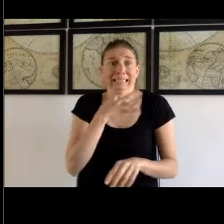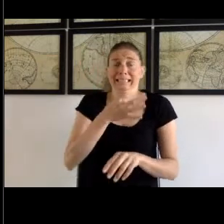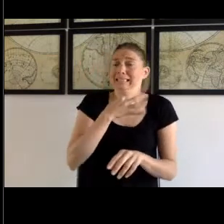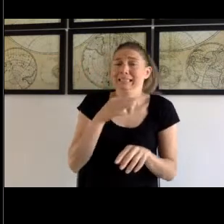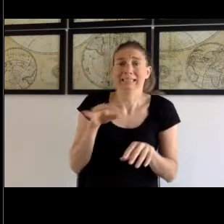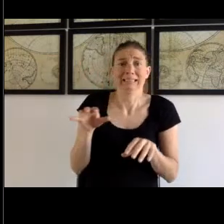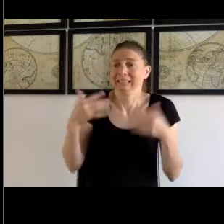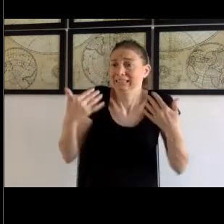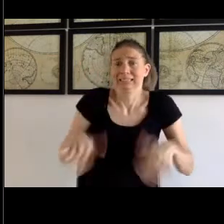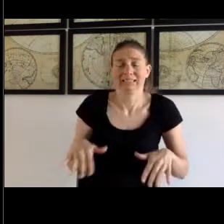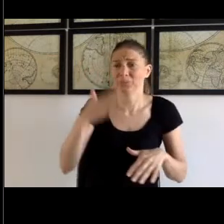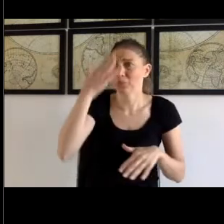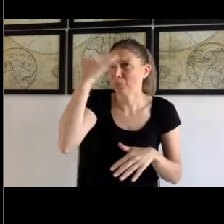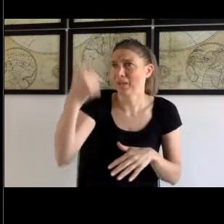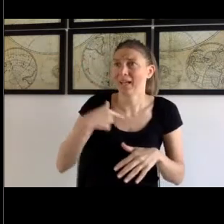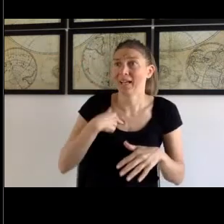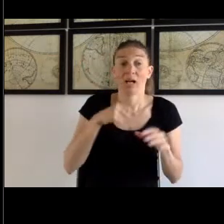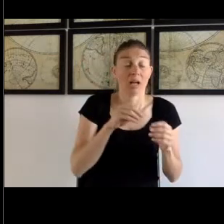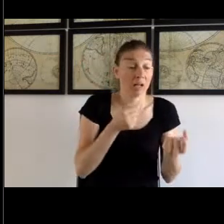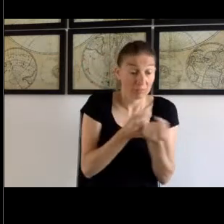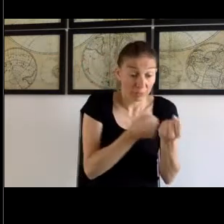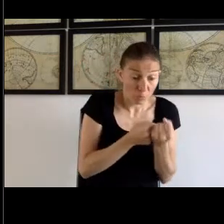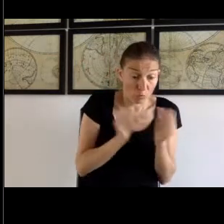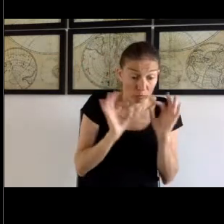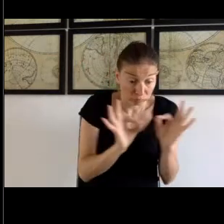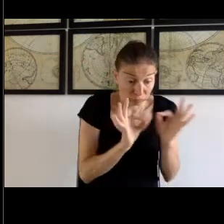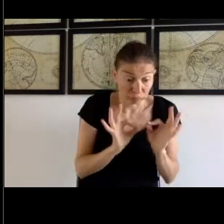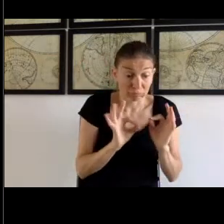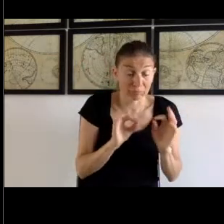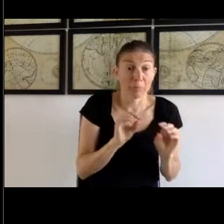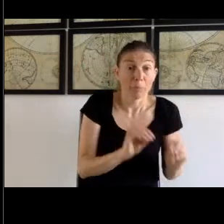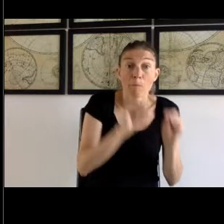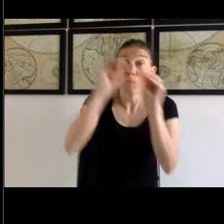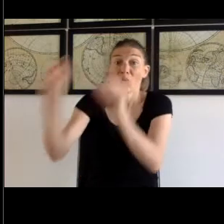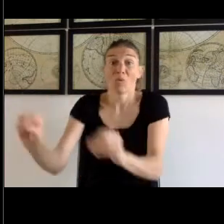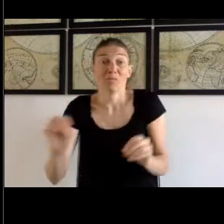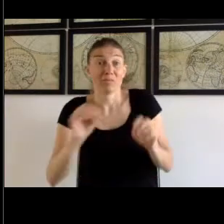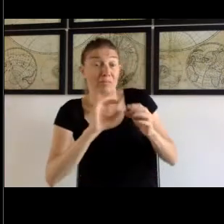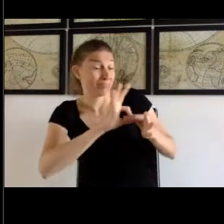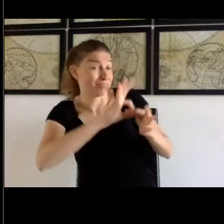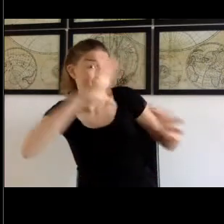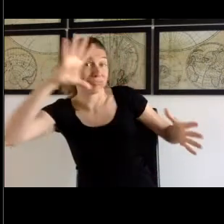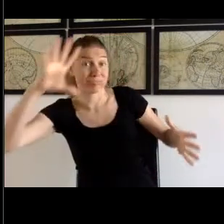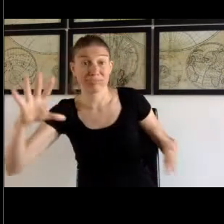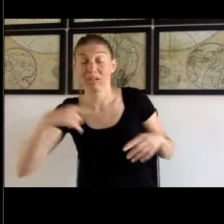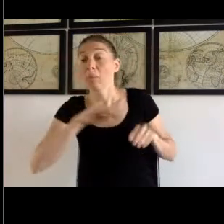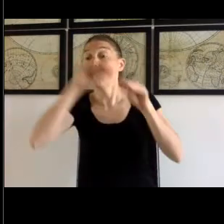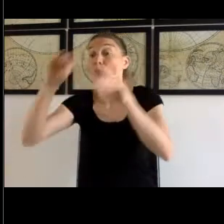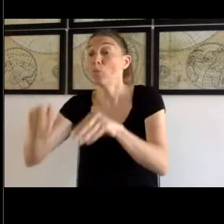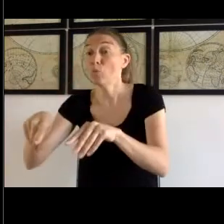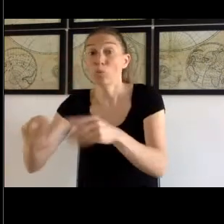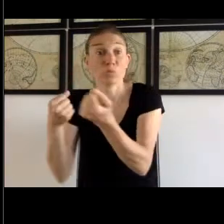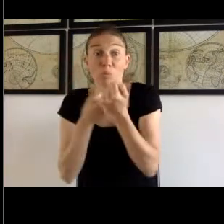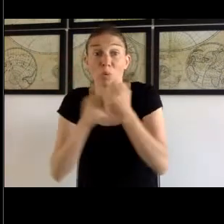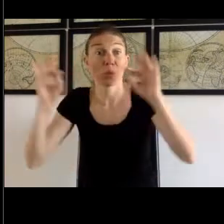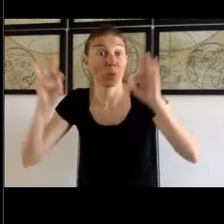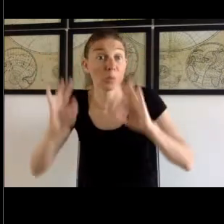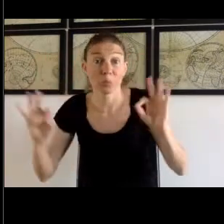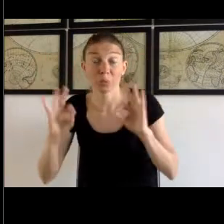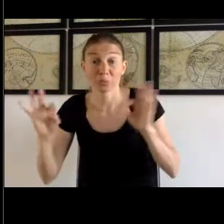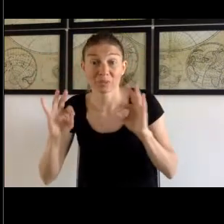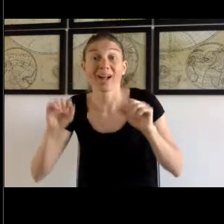movement, but people are thinking really very deeply before they take the risk to move from one part to another. And also